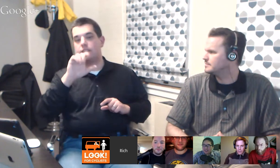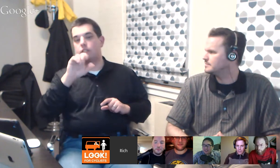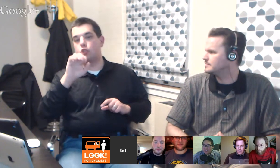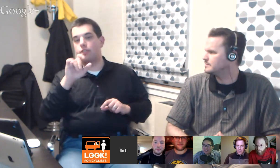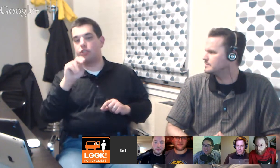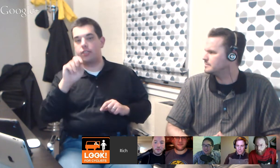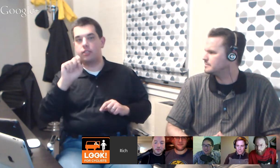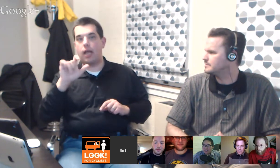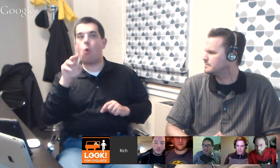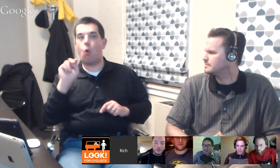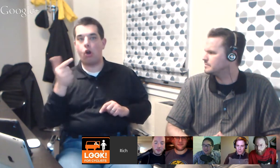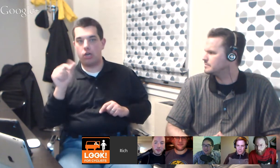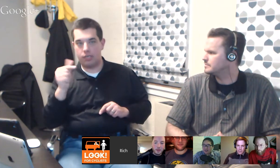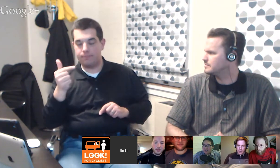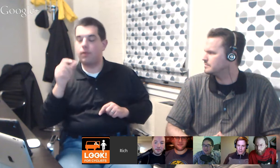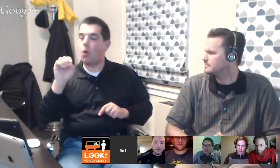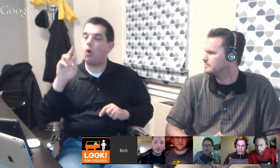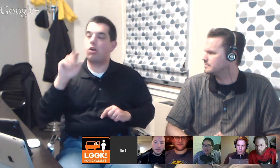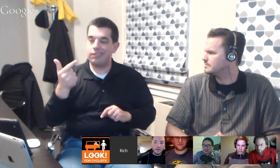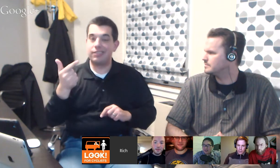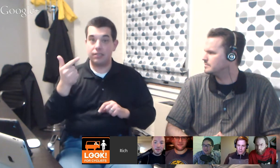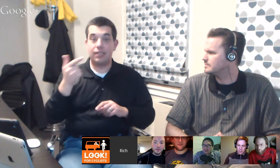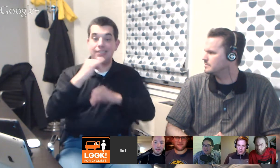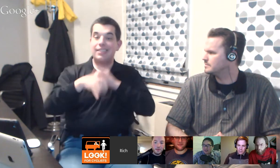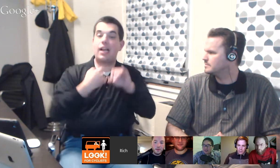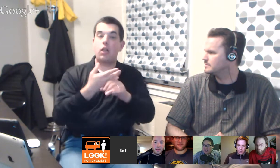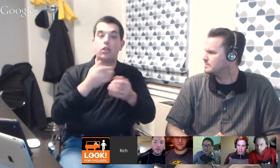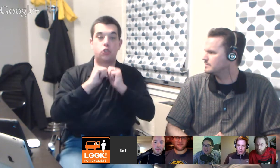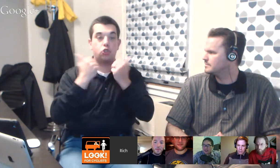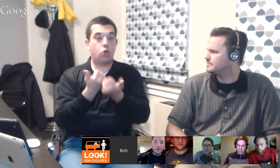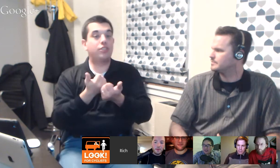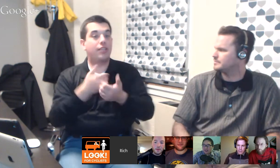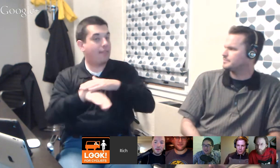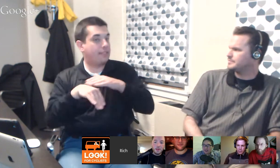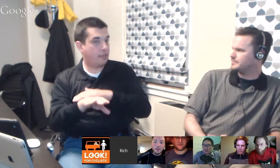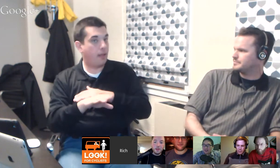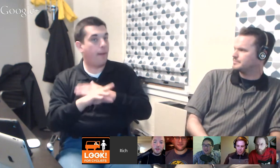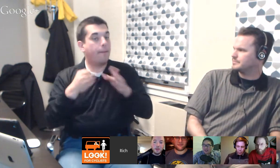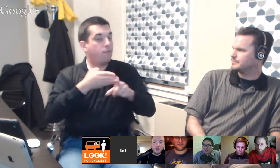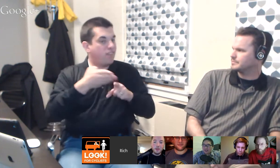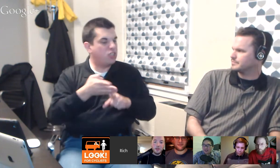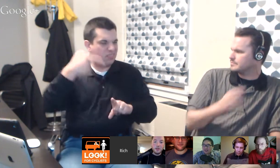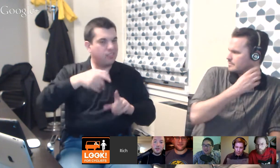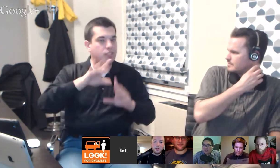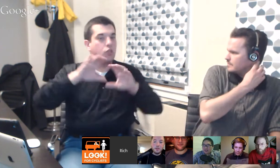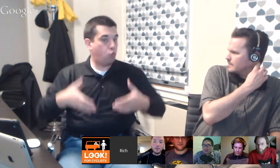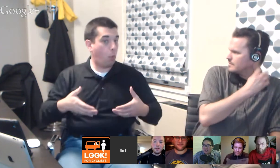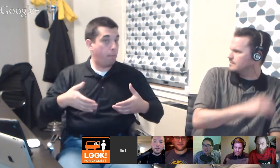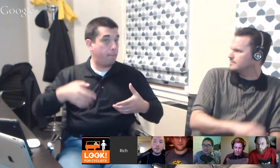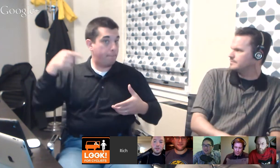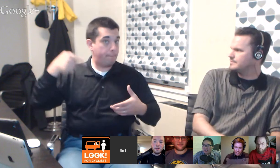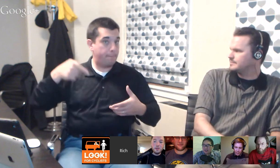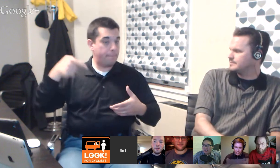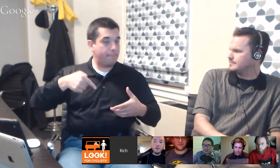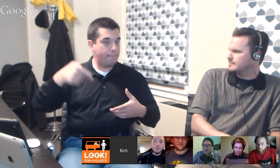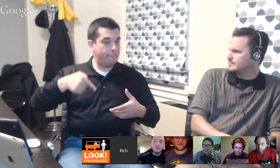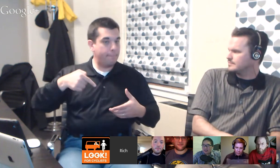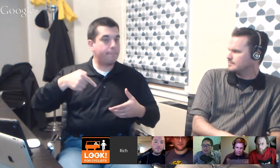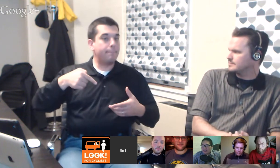accessibilityassociation.org. Website's the International Association of Accessibility Professionals, and this is a group